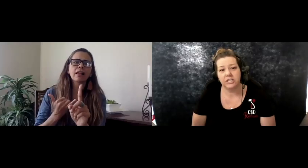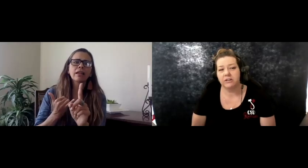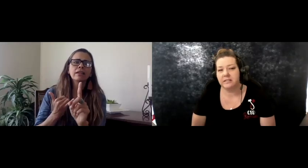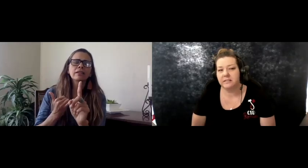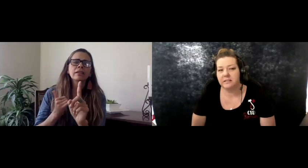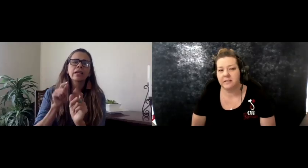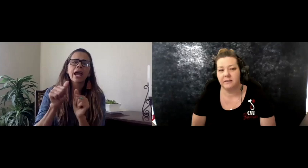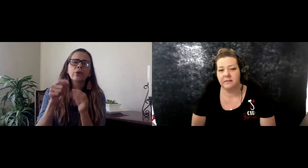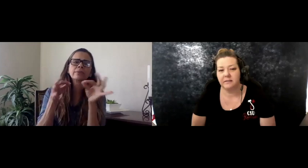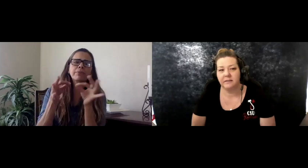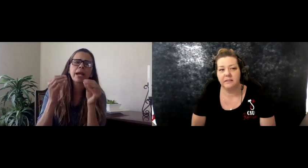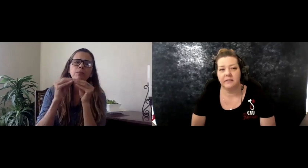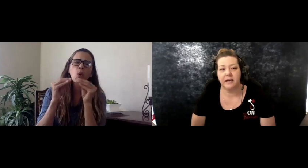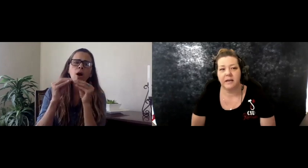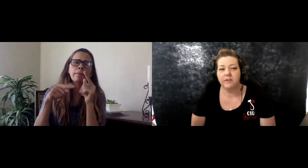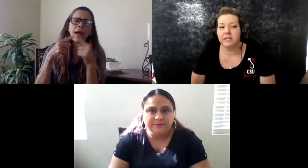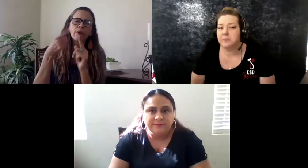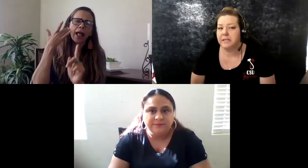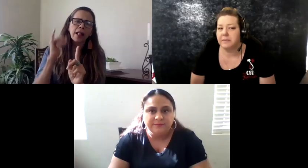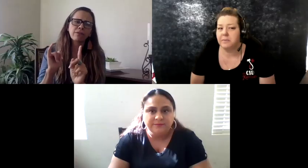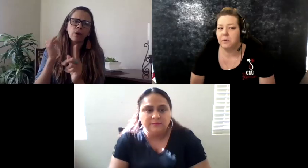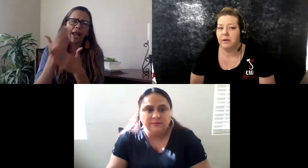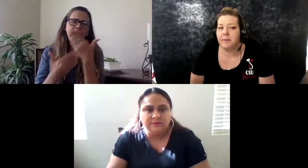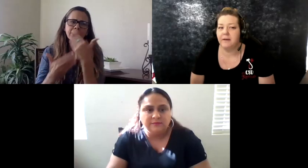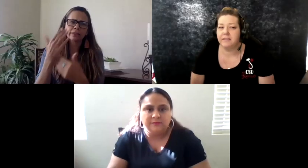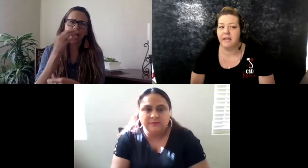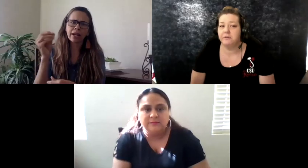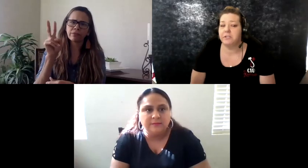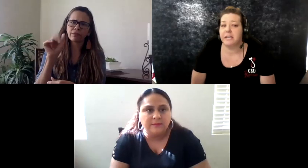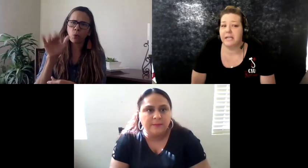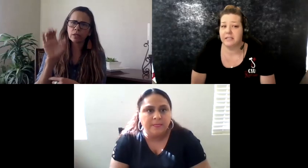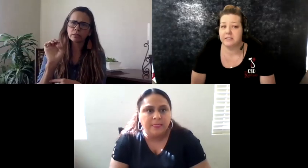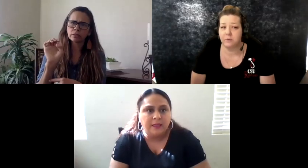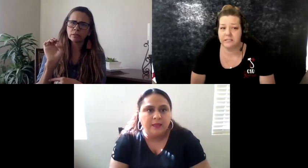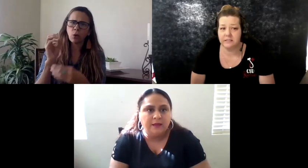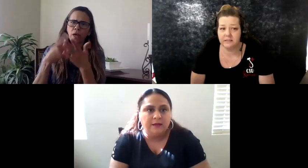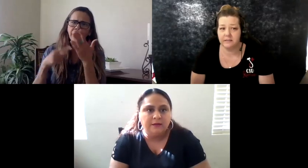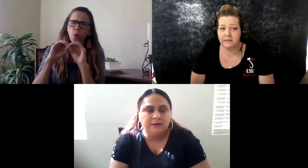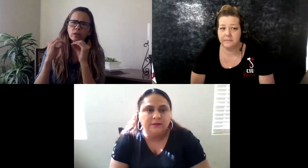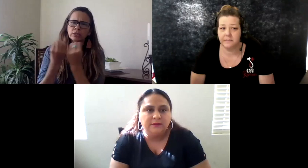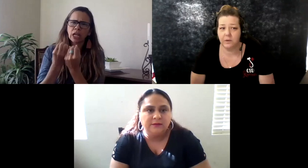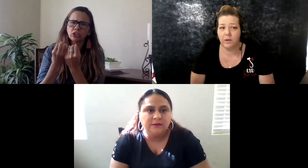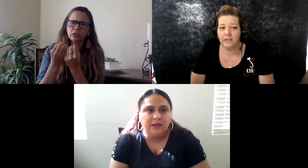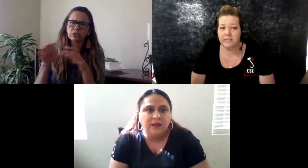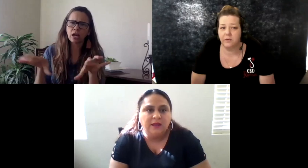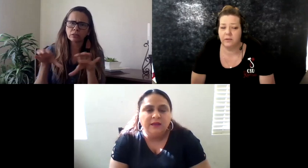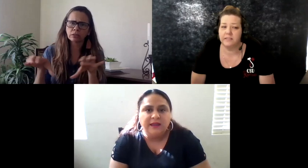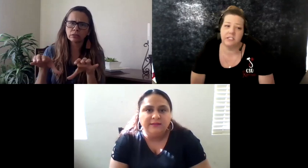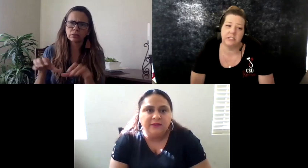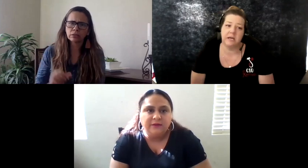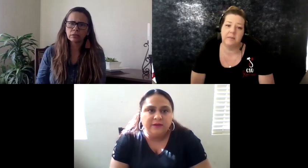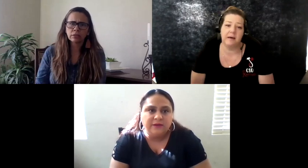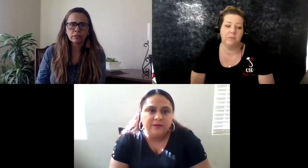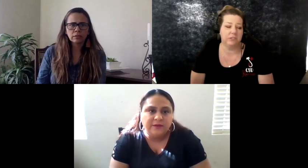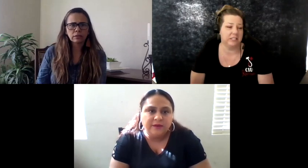Just curious, Yiesell, if you can explain a little bit more about California Hands and Voices. What is that Yes,